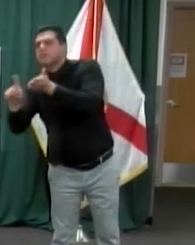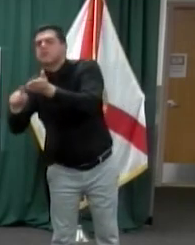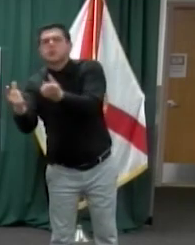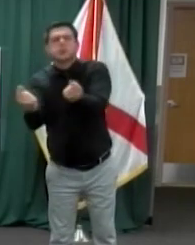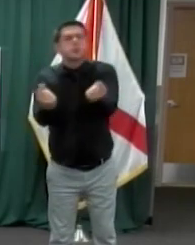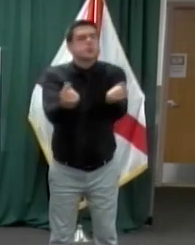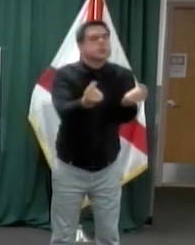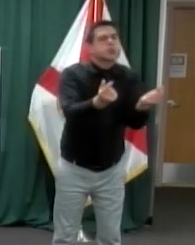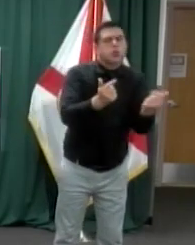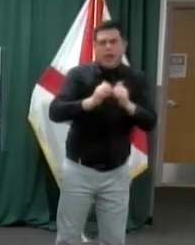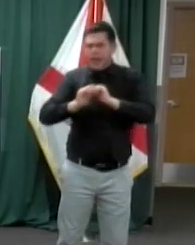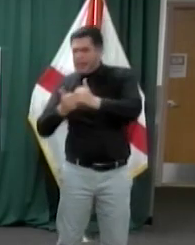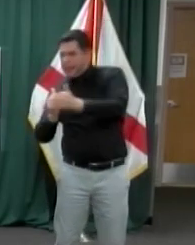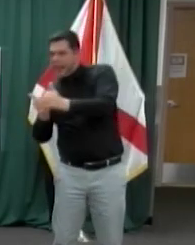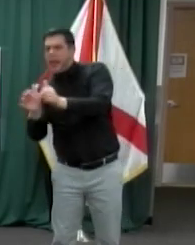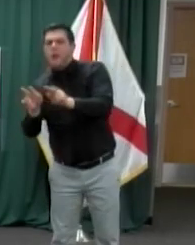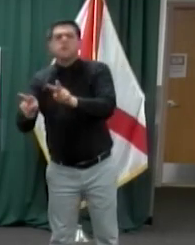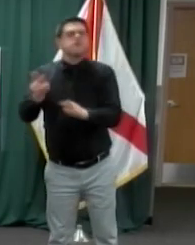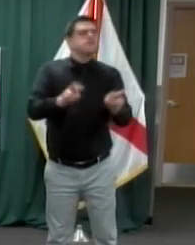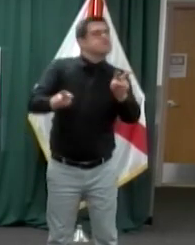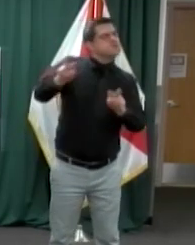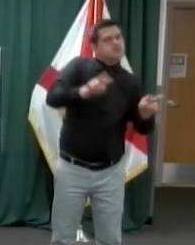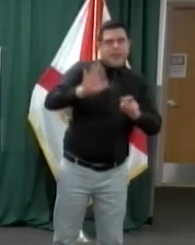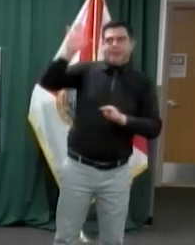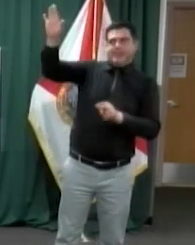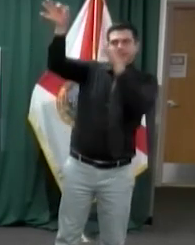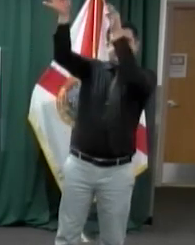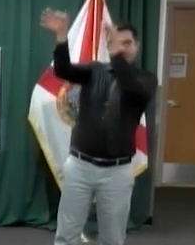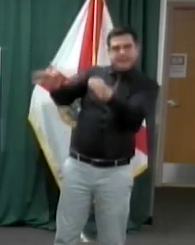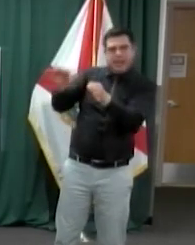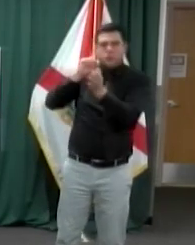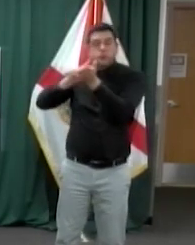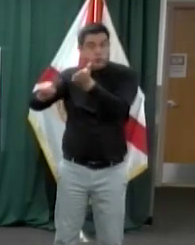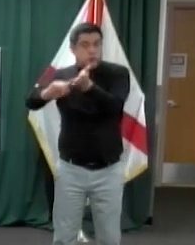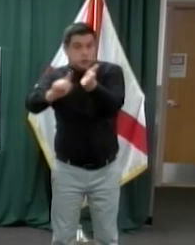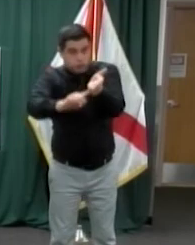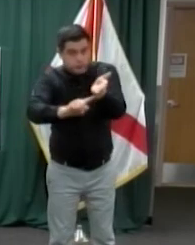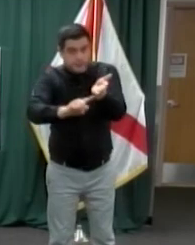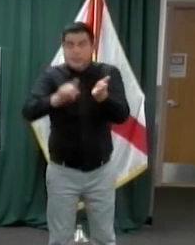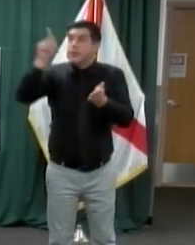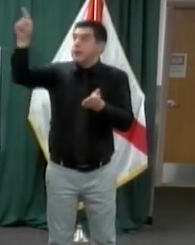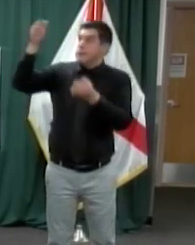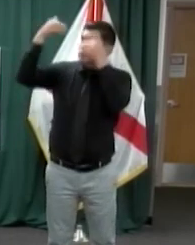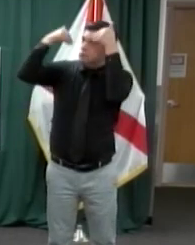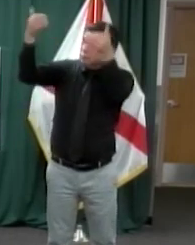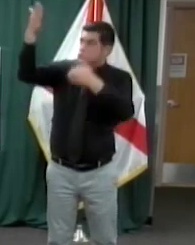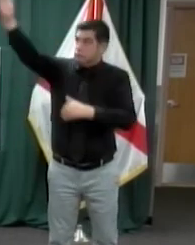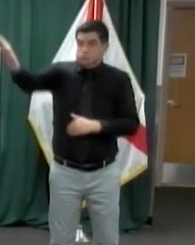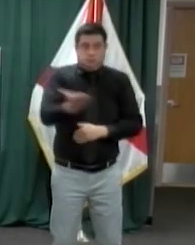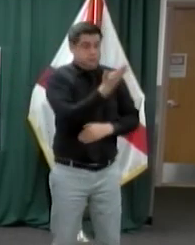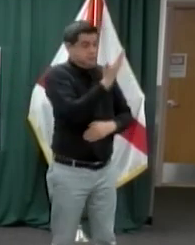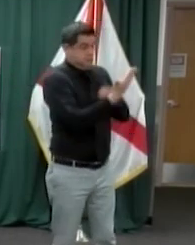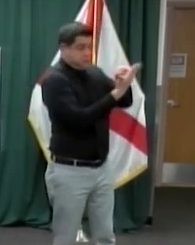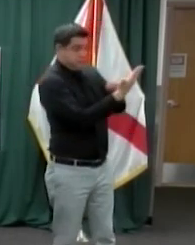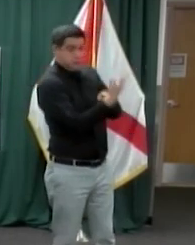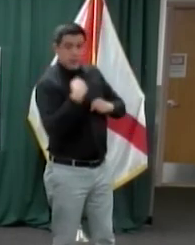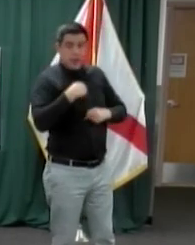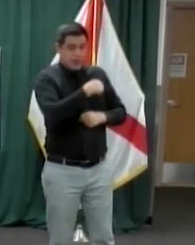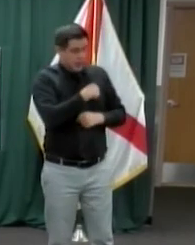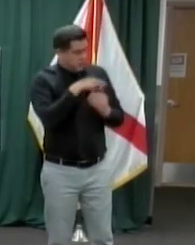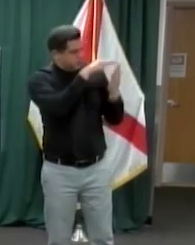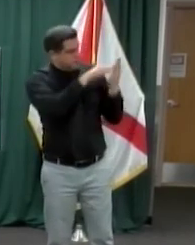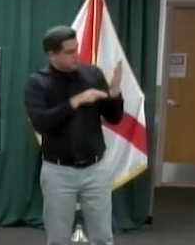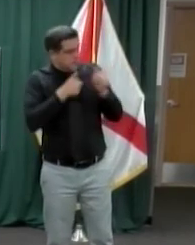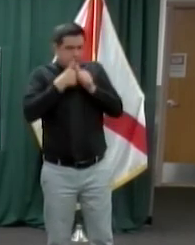that, then our task force will have to look at that, digest it, and see how that fits within Seminole County.